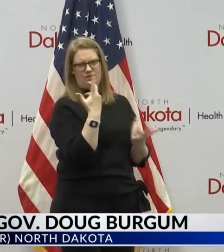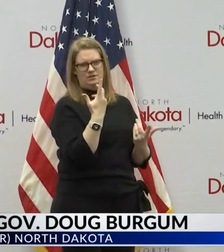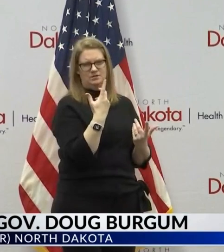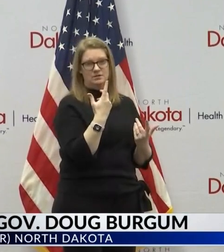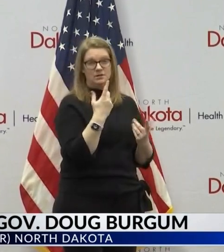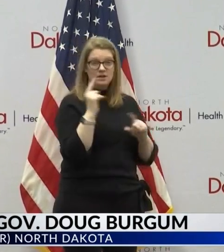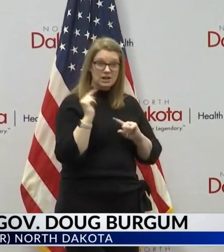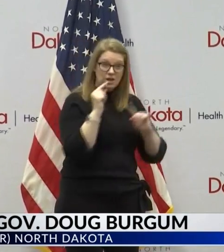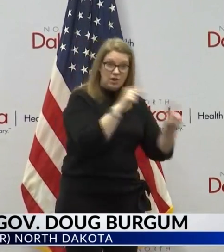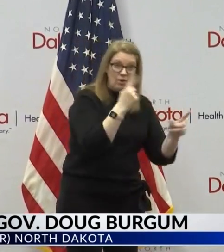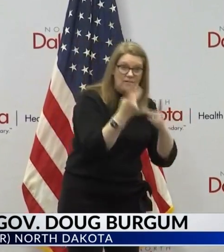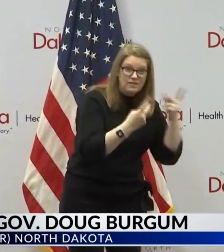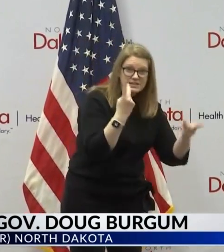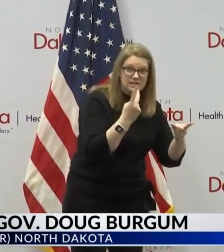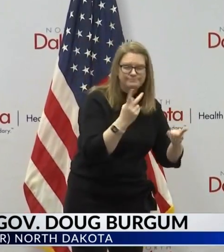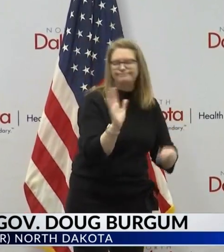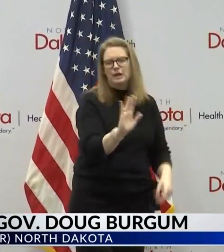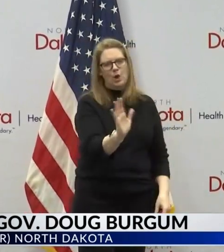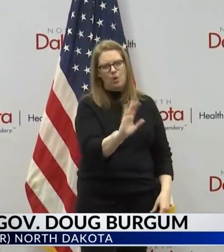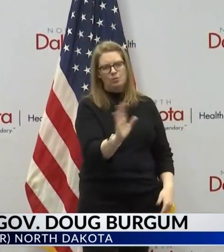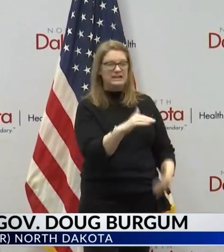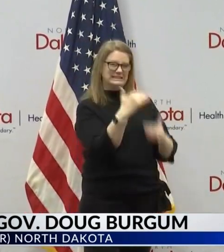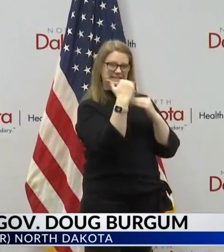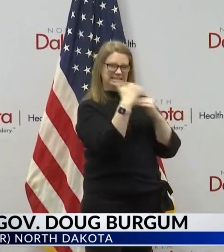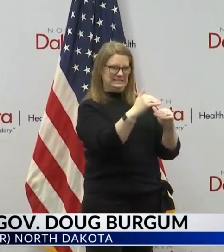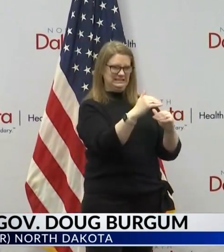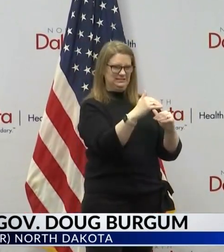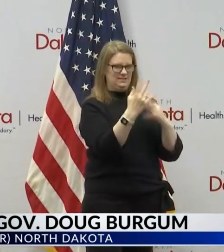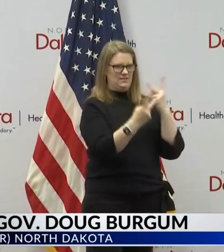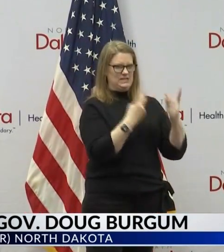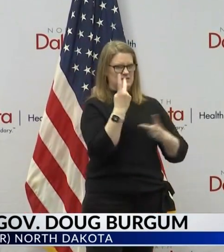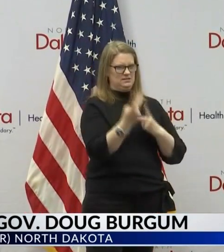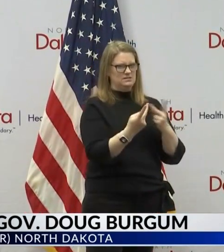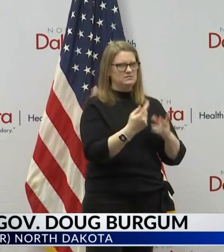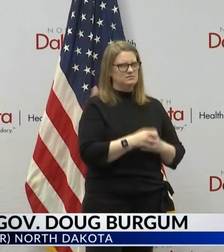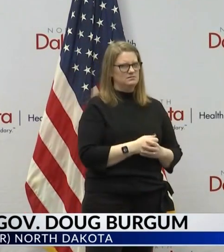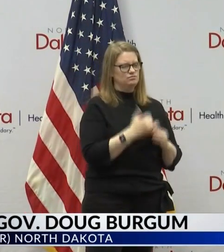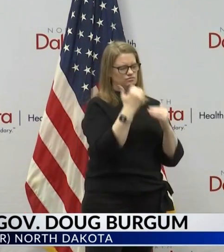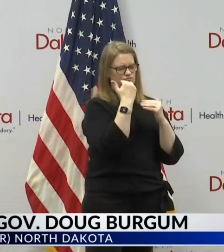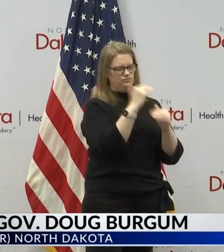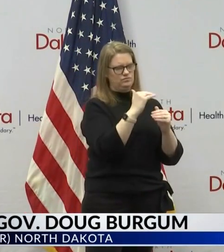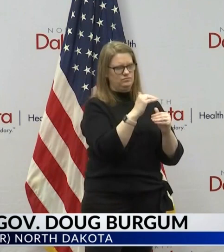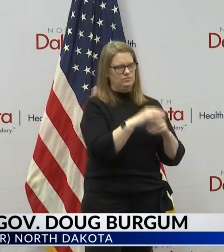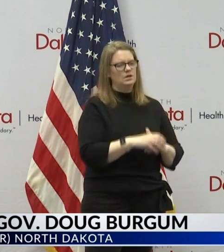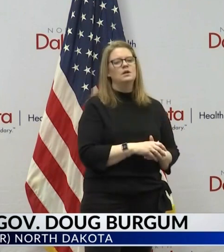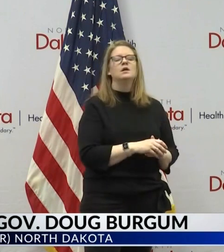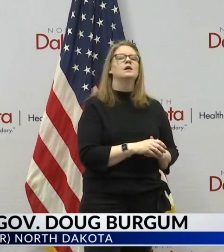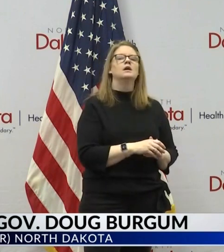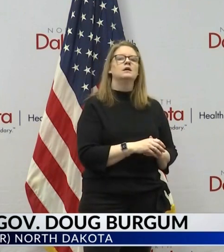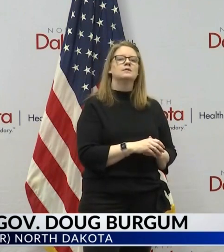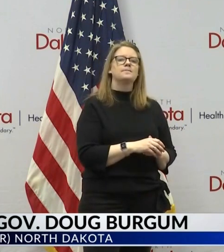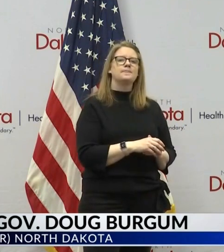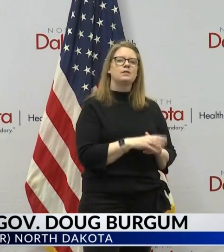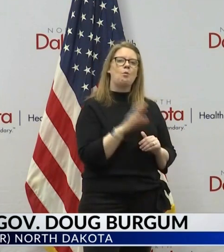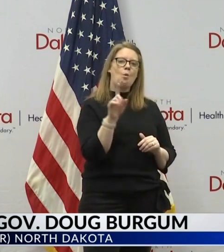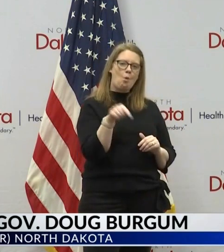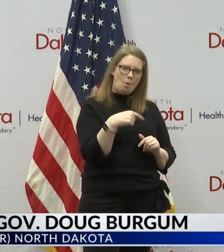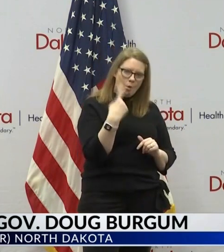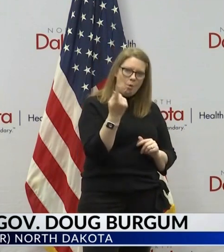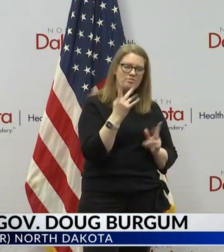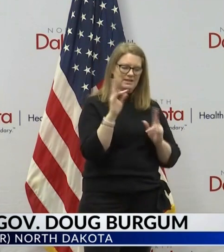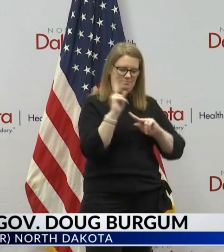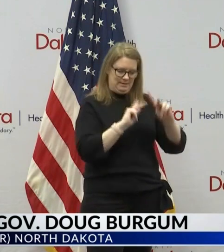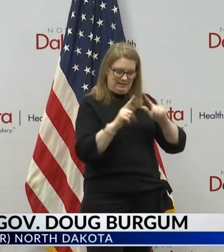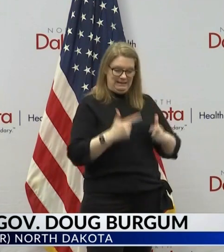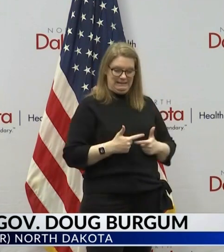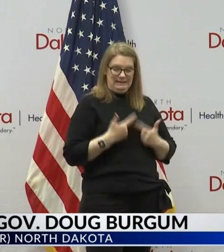to visit because we've restricted visits since March 13th, and to just the residents and